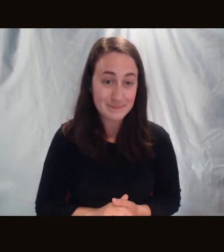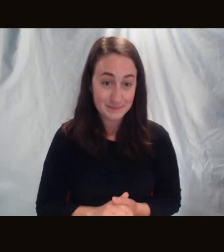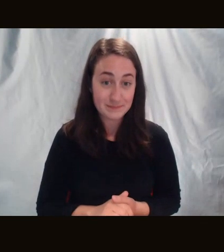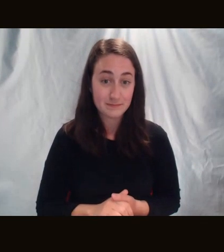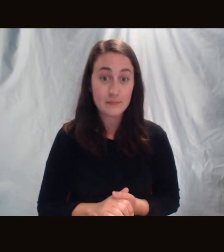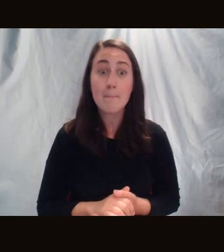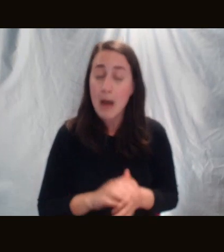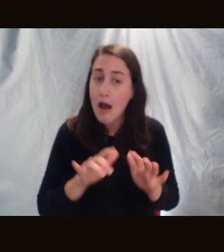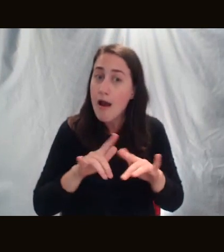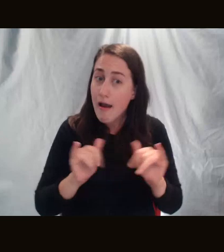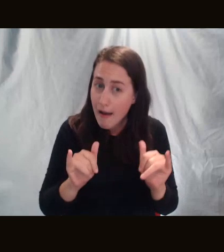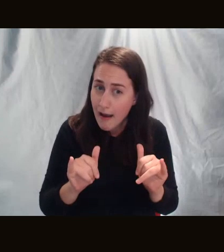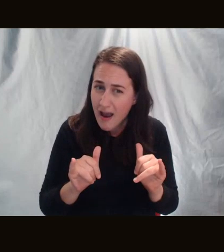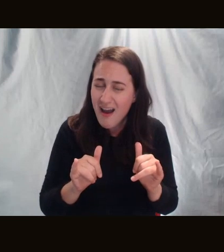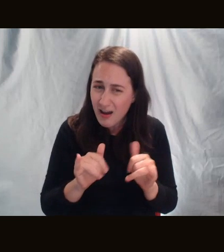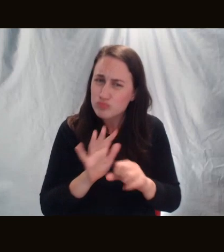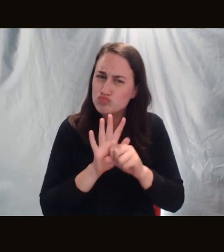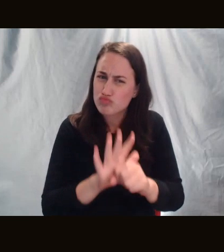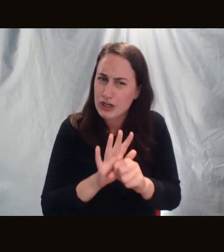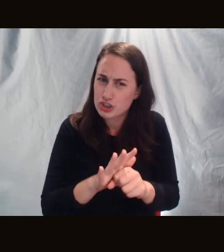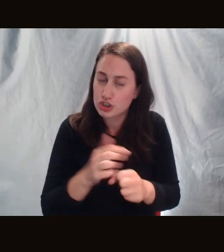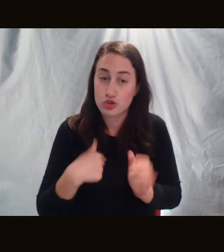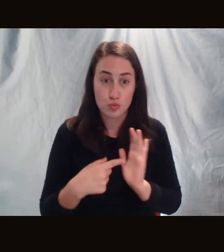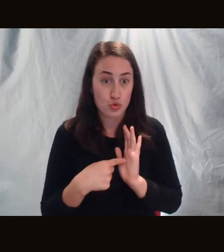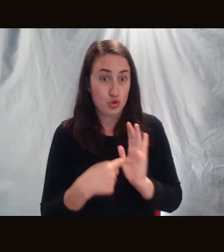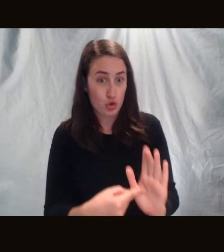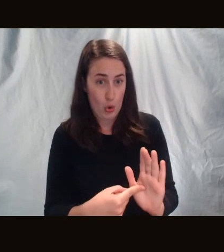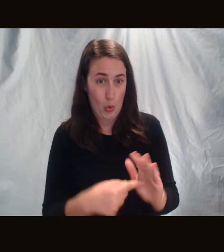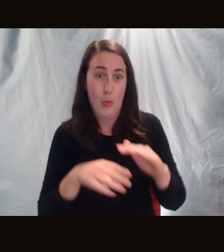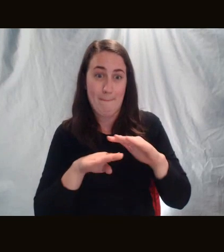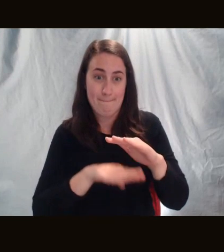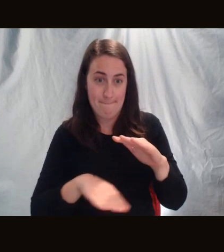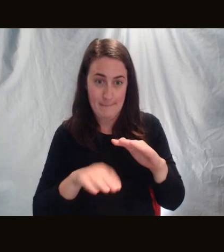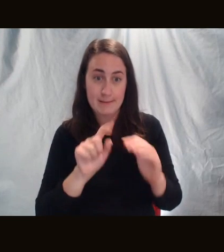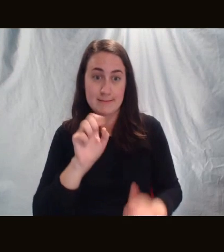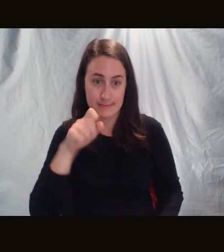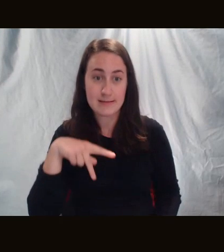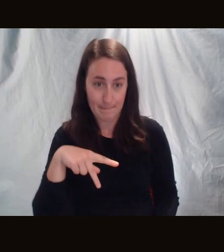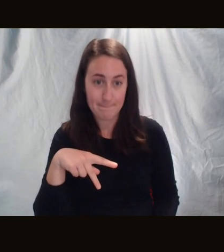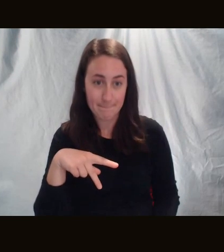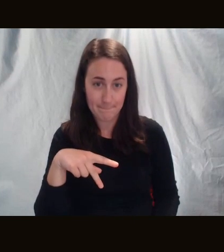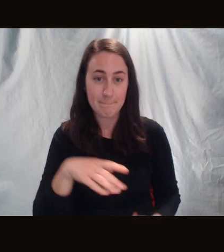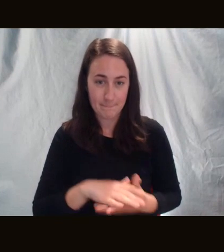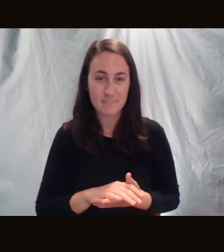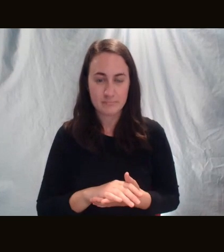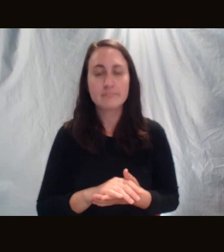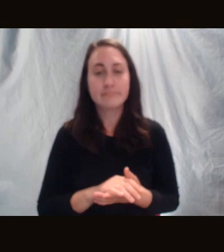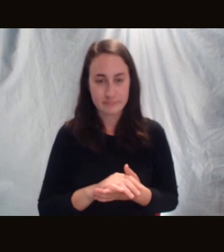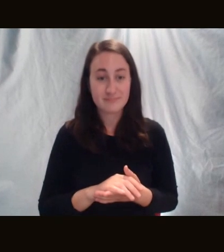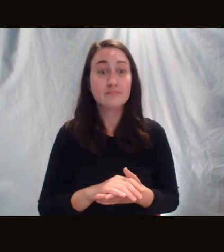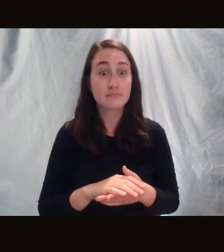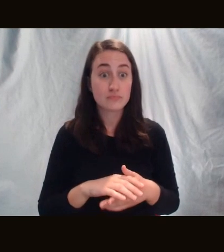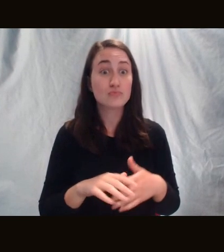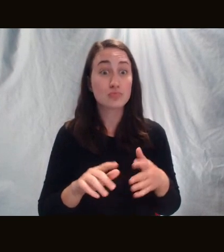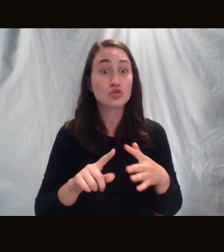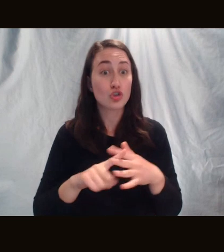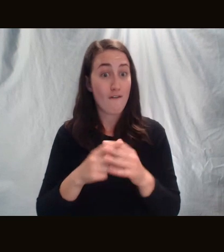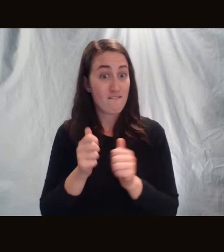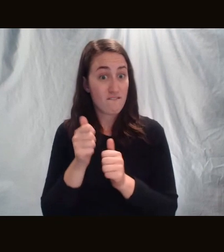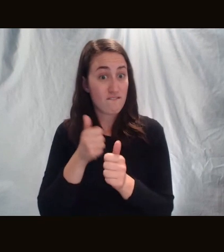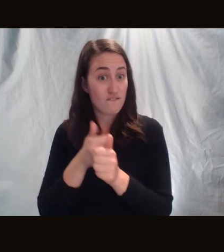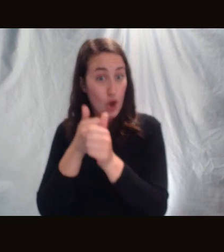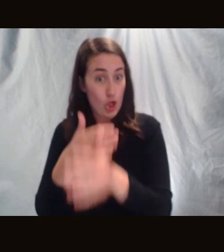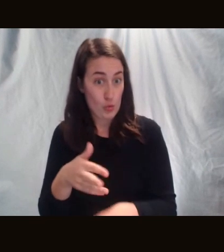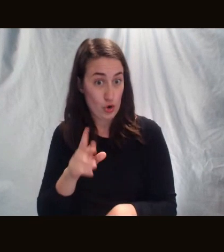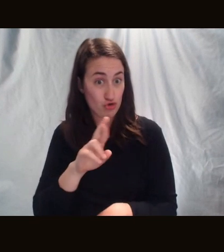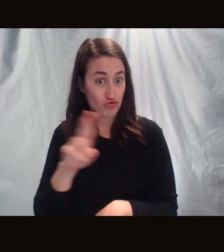use pressure in order to lead the basic step, which, if you understand, has starts with the follower's right foot back, the